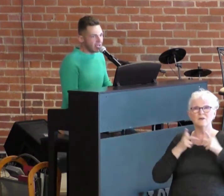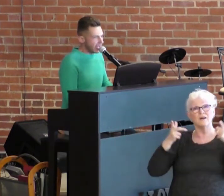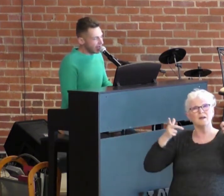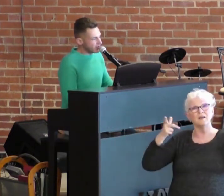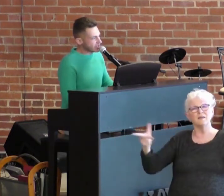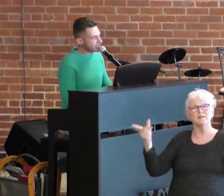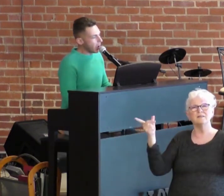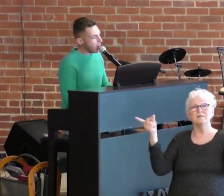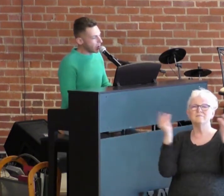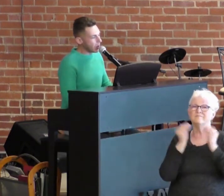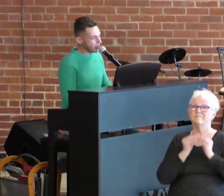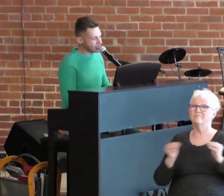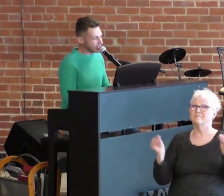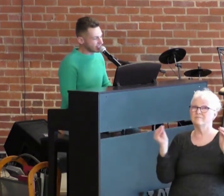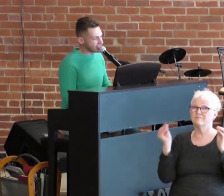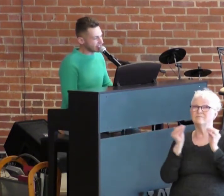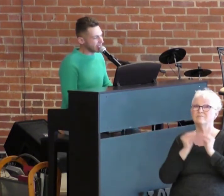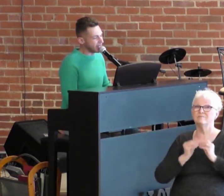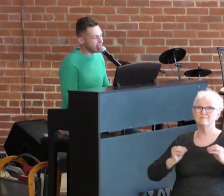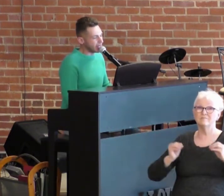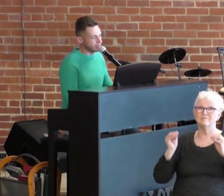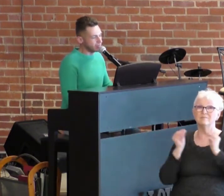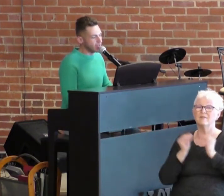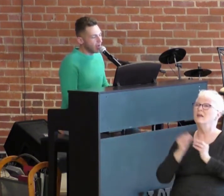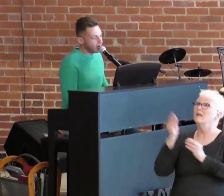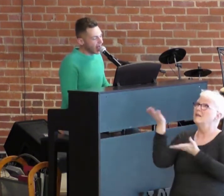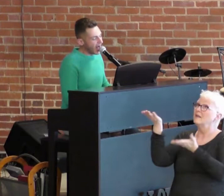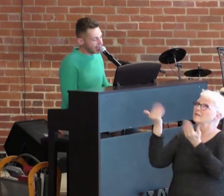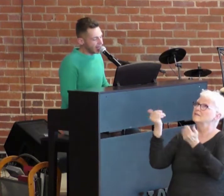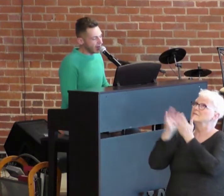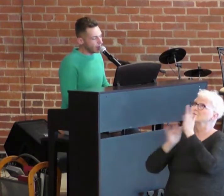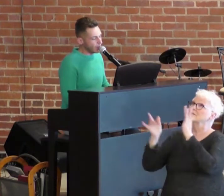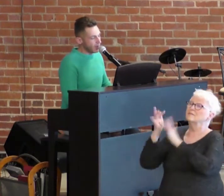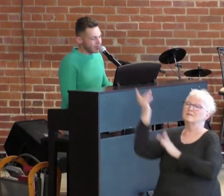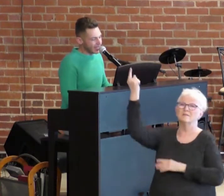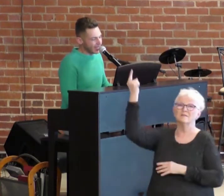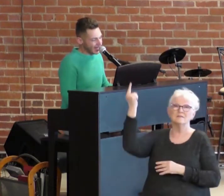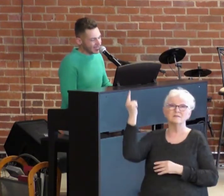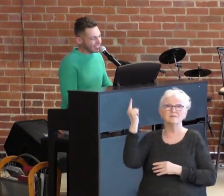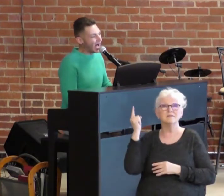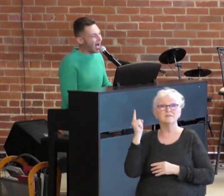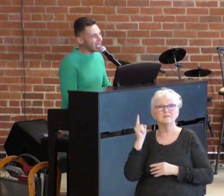louder, even so, Lord Jesus, come. Well, I can help